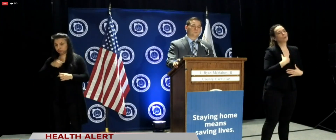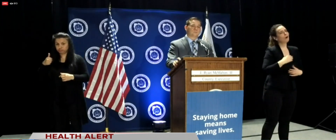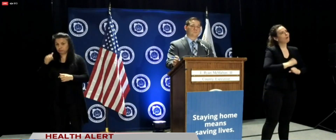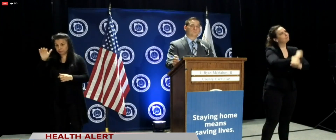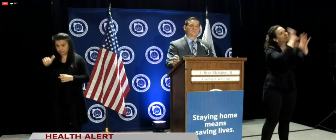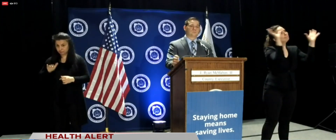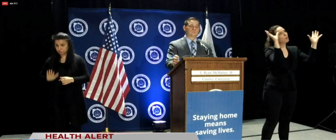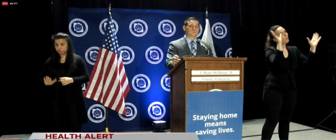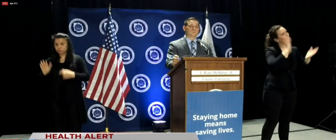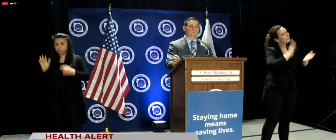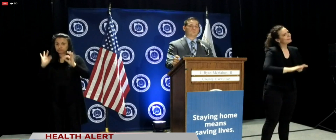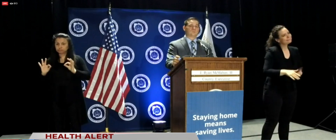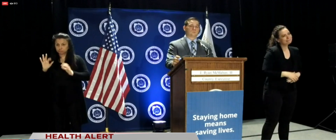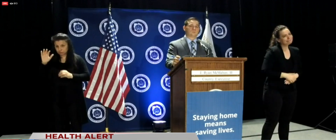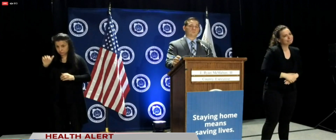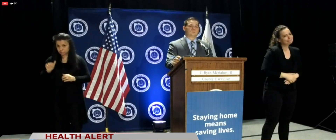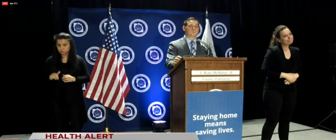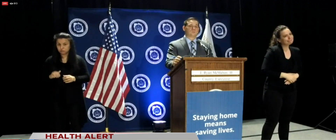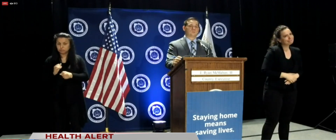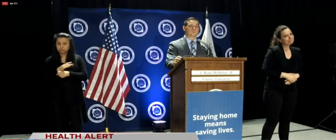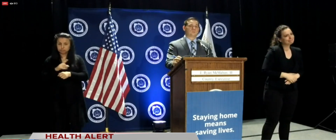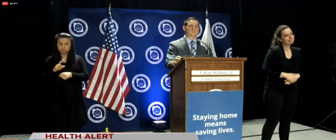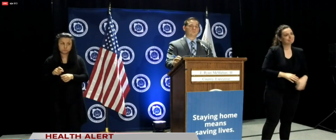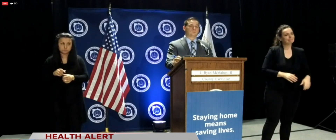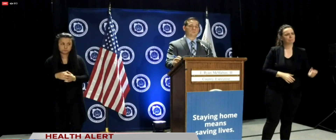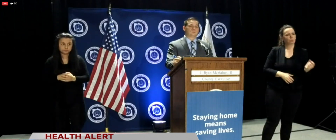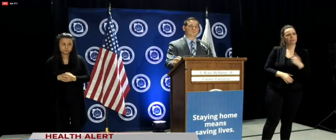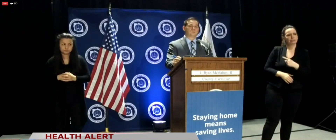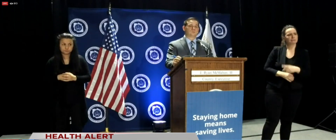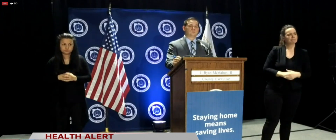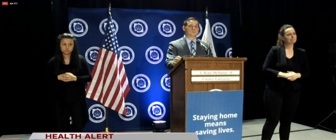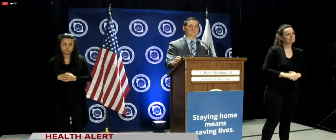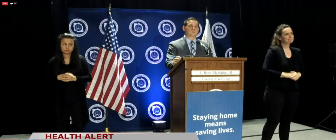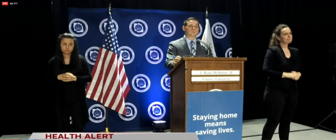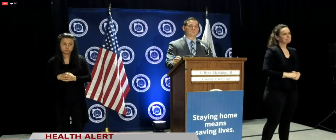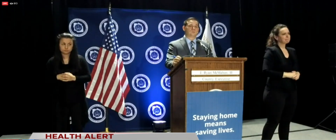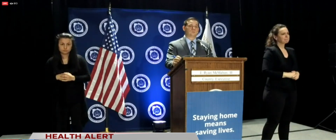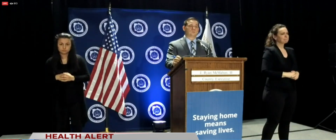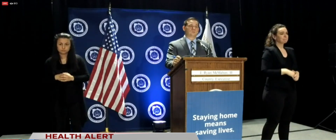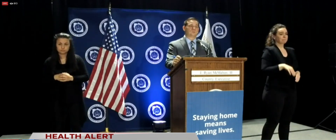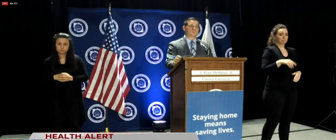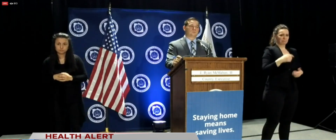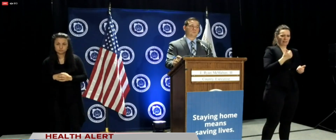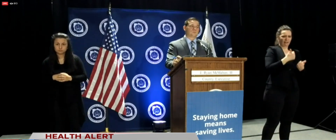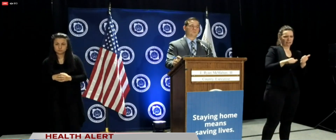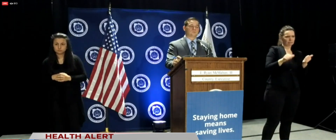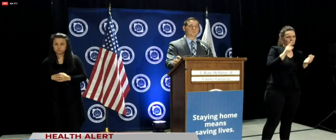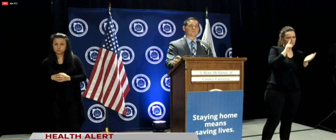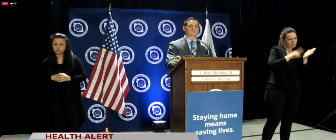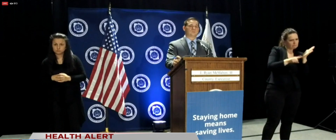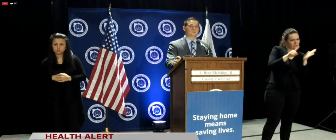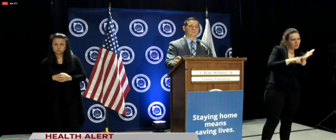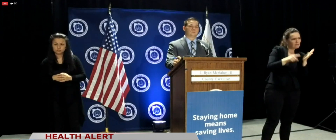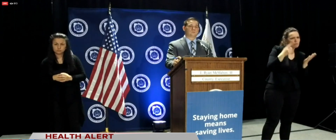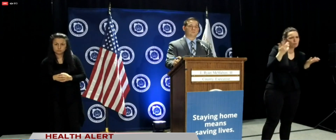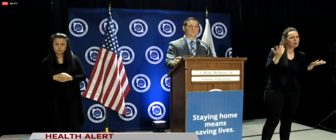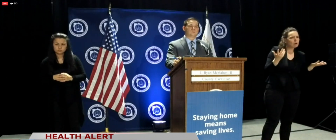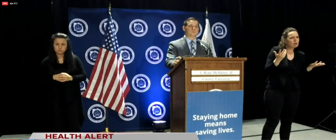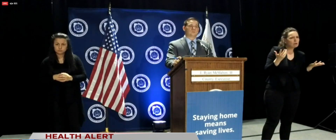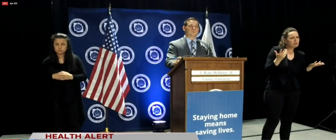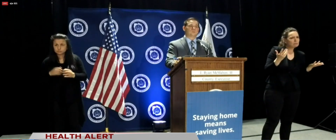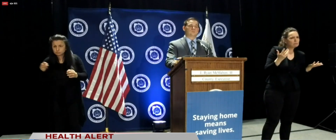contact investigations where the source of the virus is such a mystery and the only last option is an